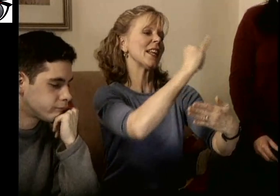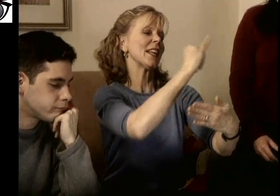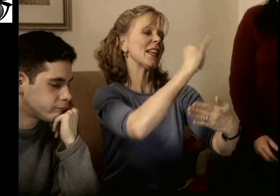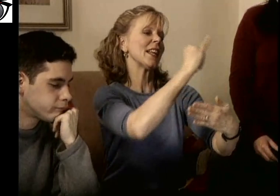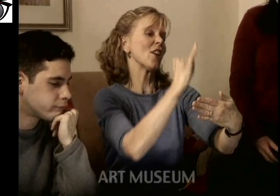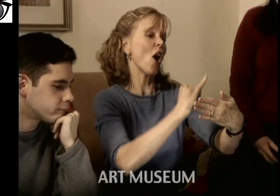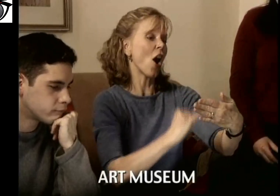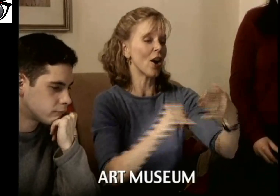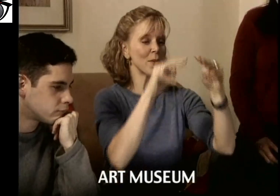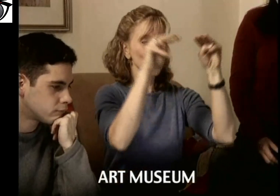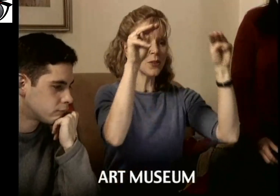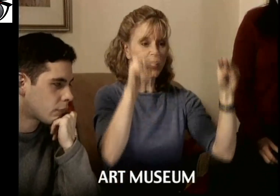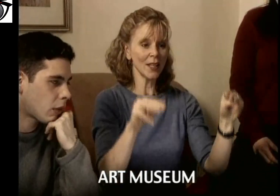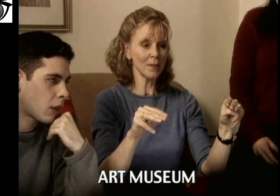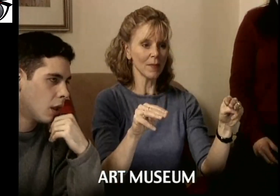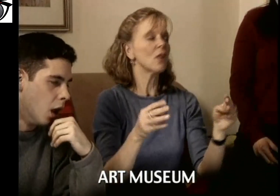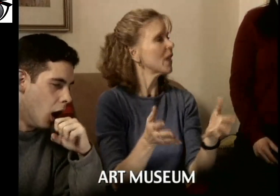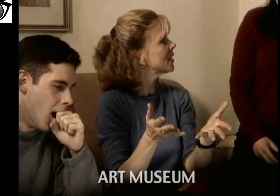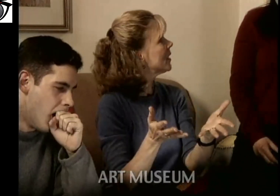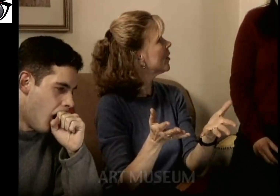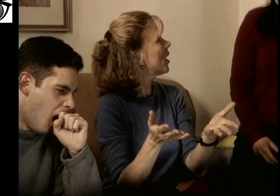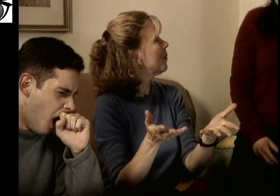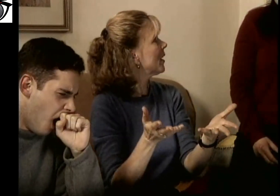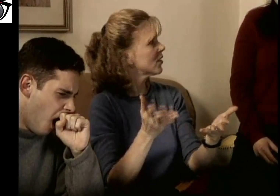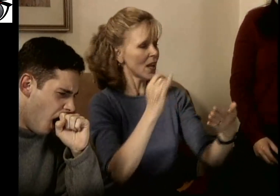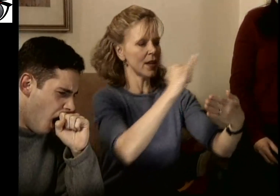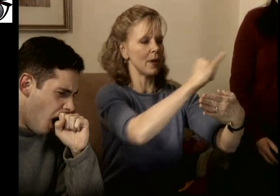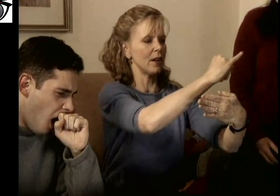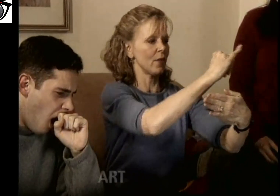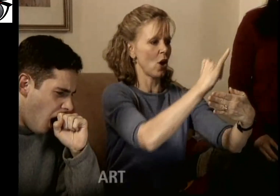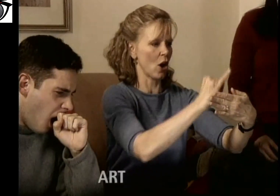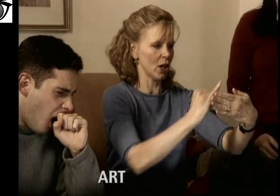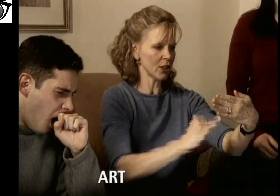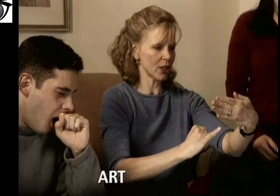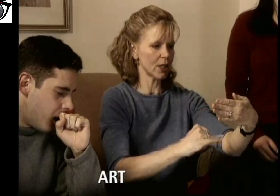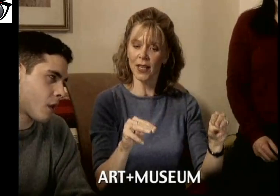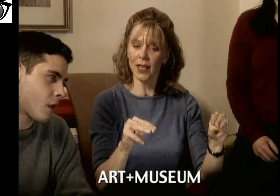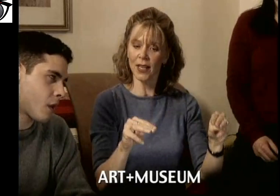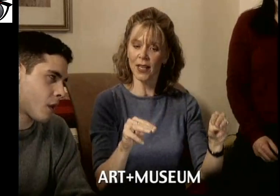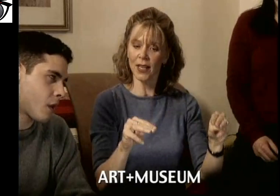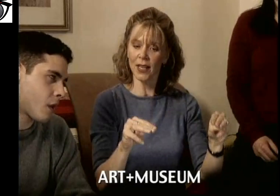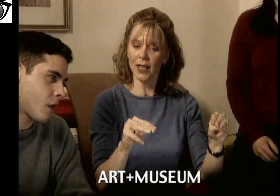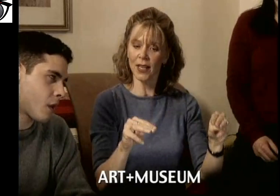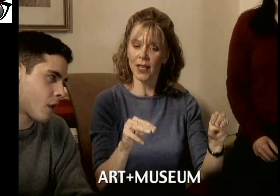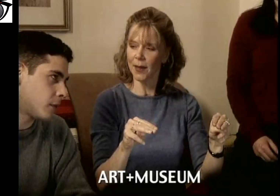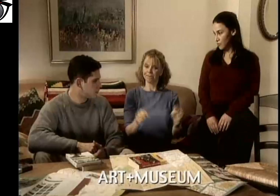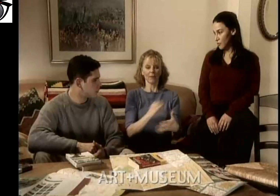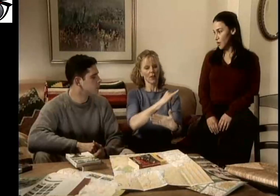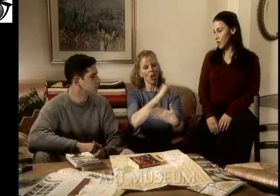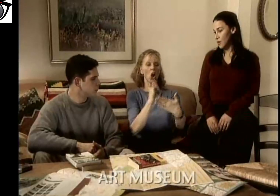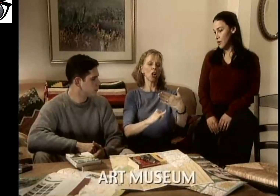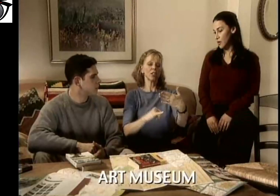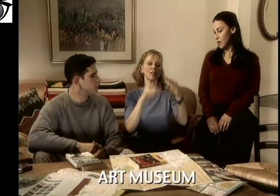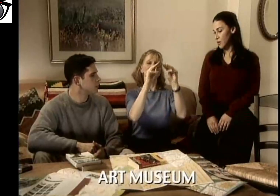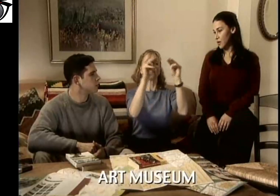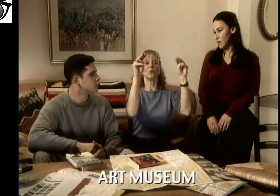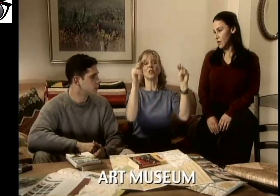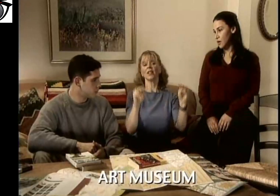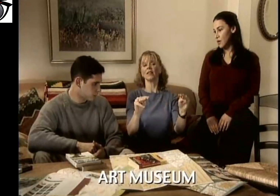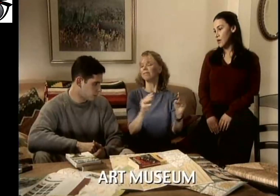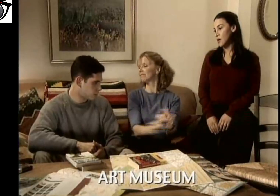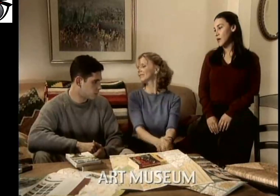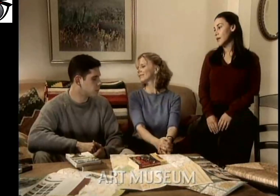movies. We could visit an art museum. Oh, that's another compound sign made of art and museum.